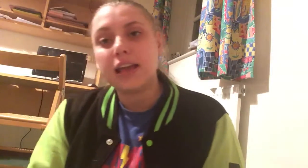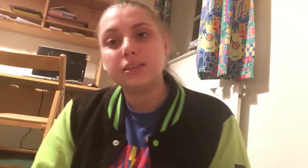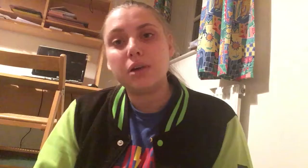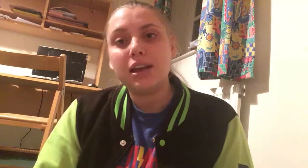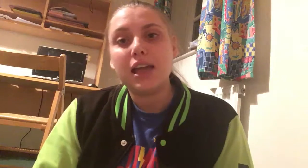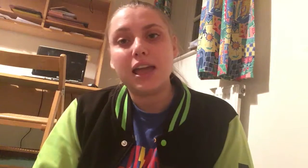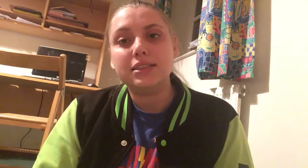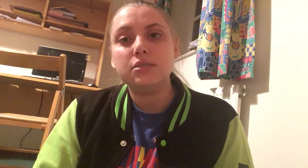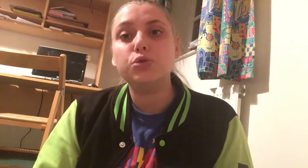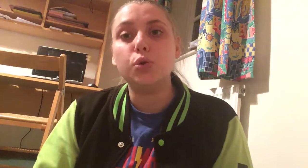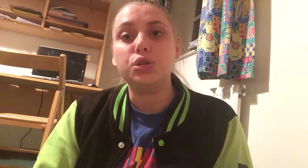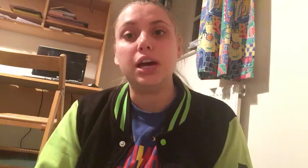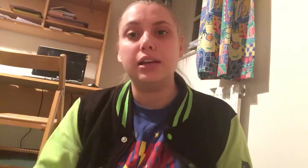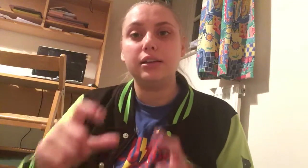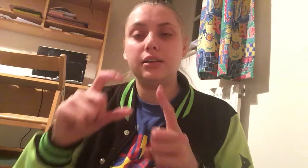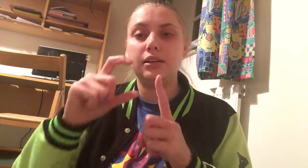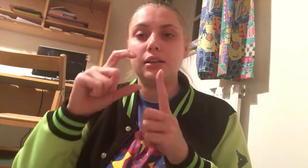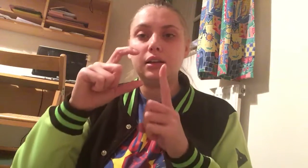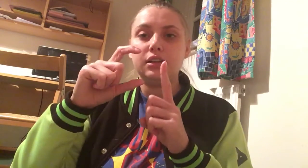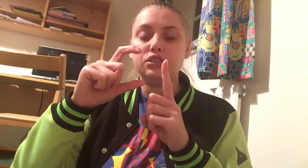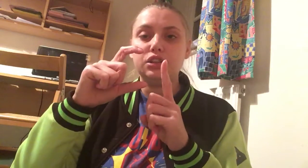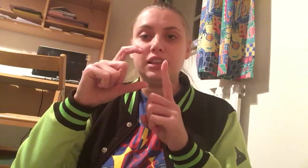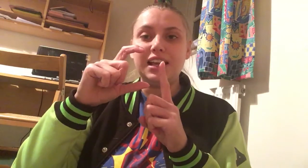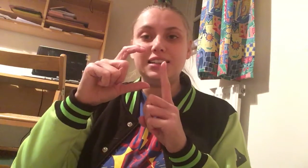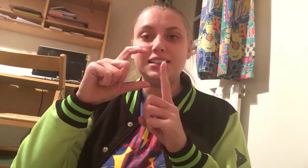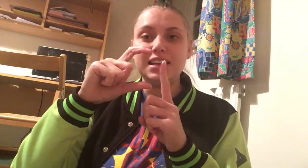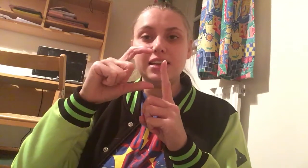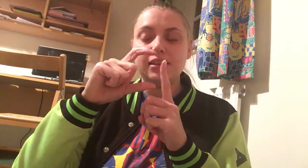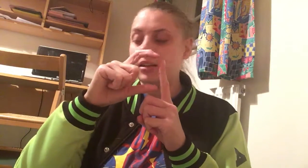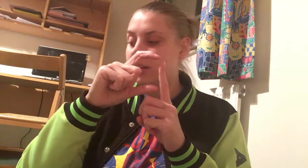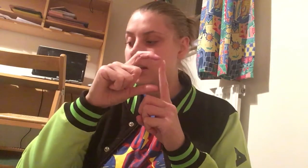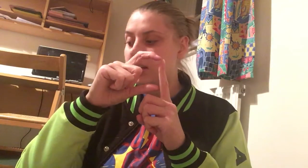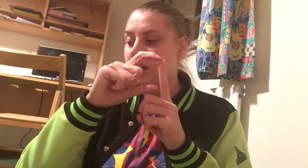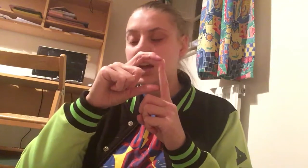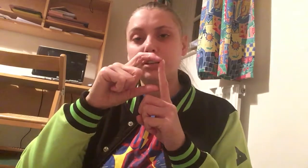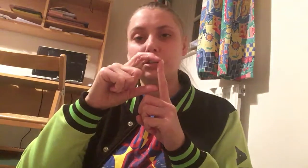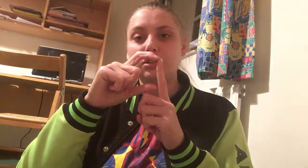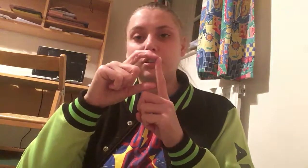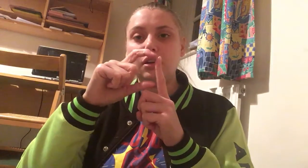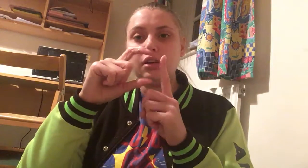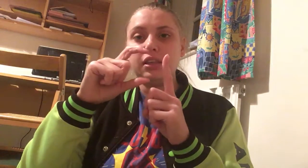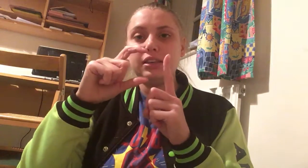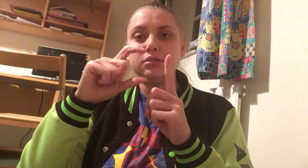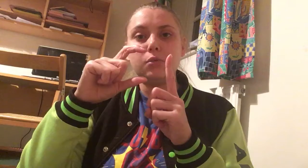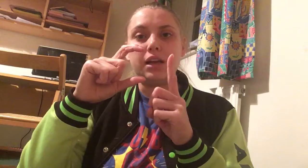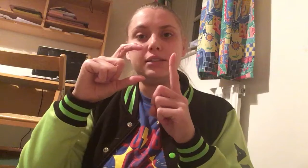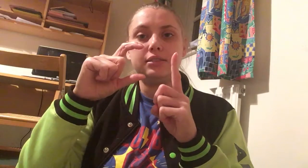Next one is daughter. So do the letter D and you do this twice.